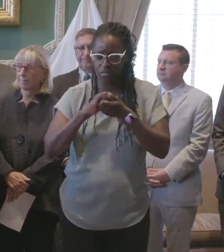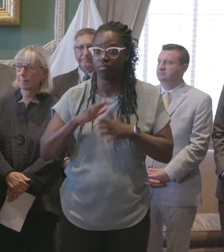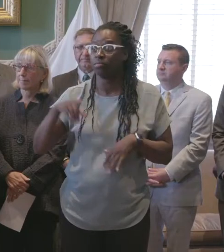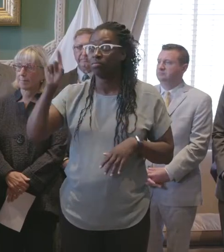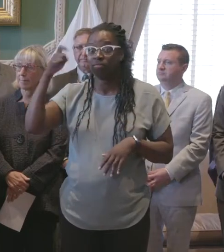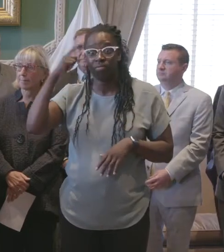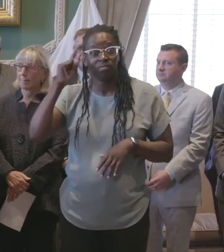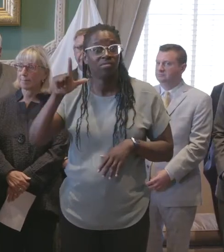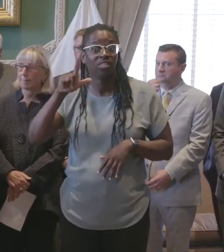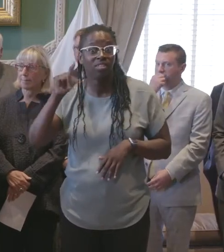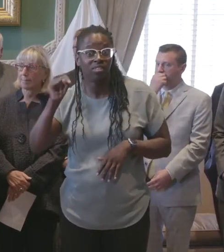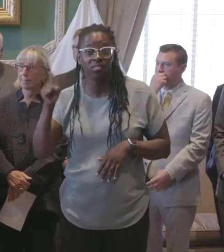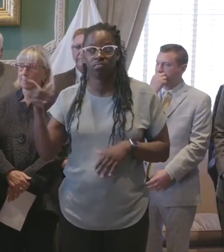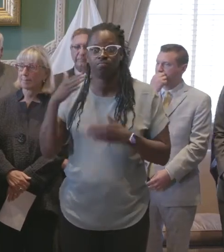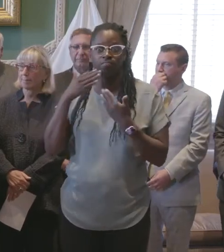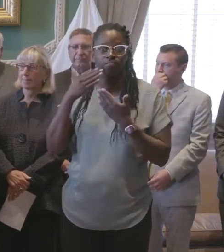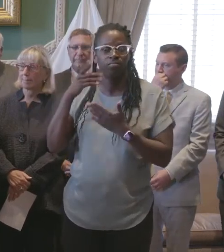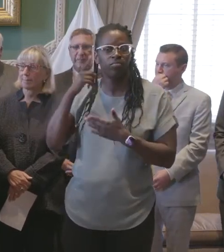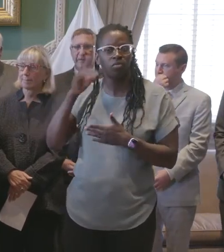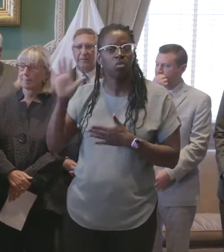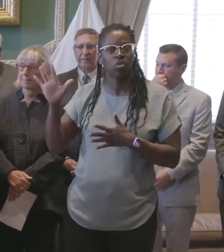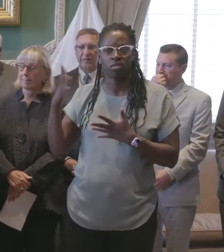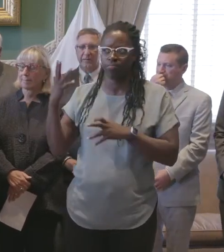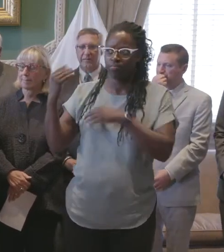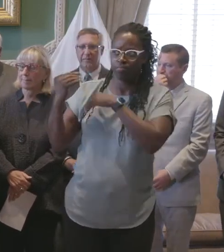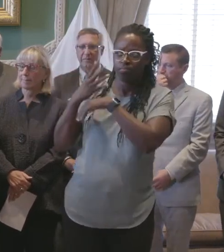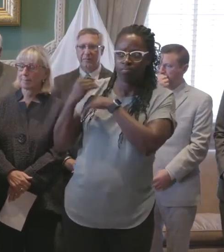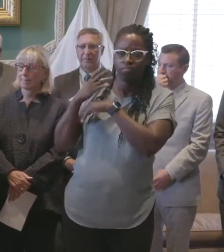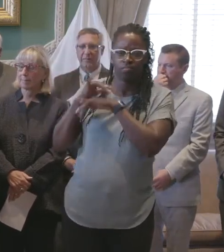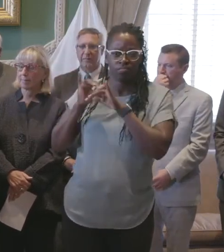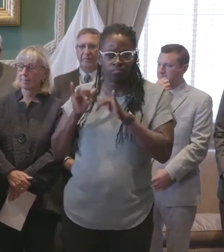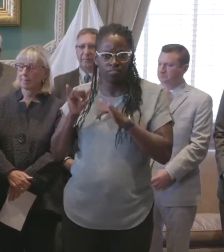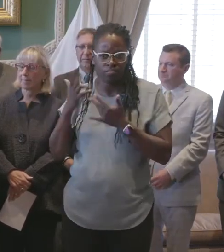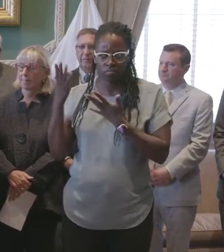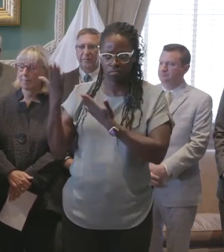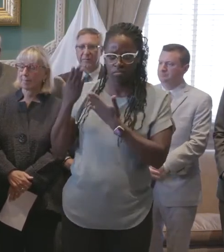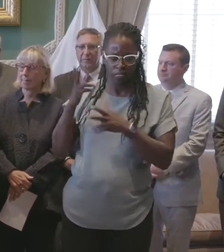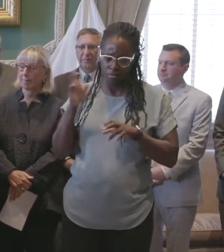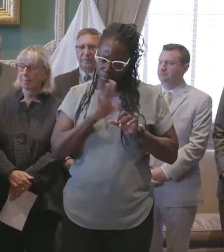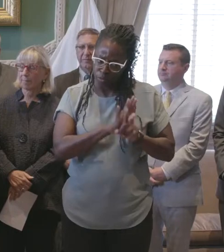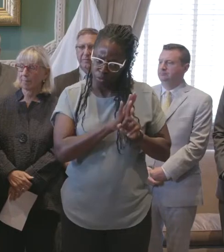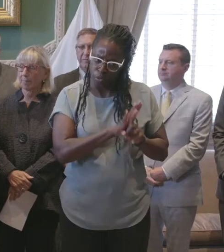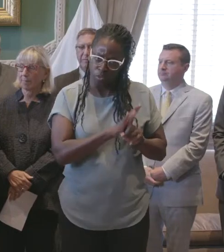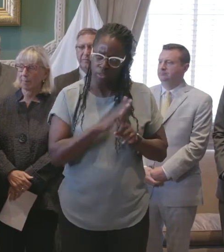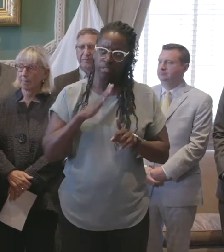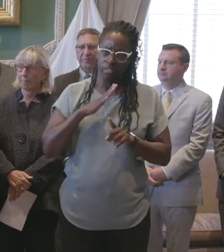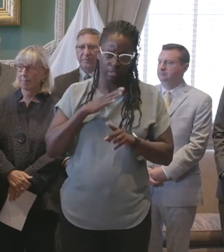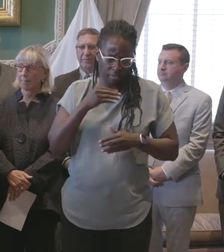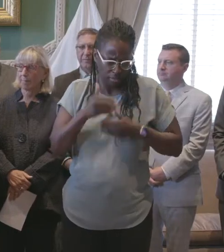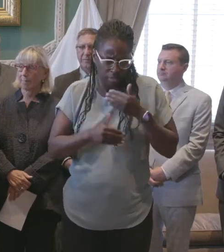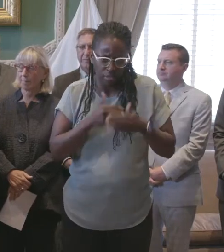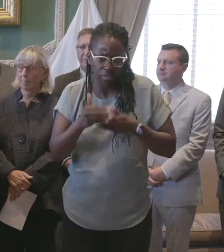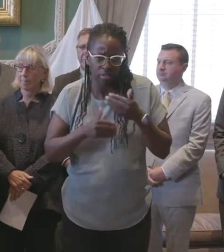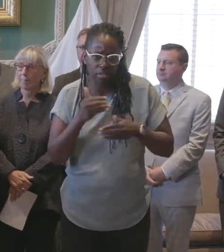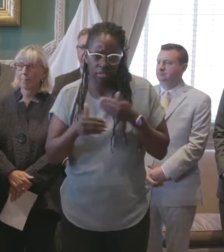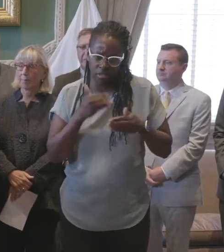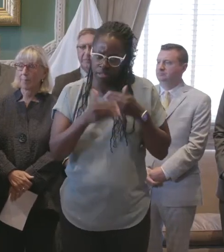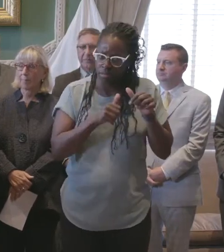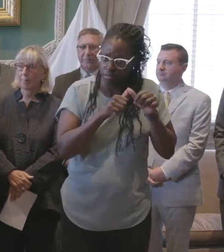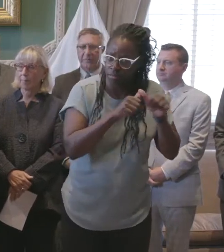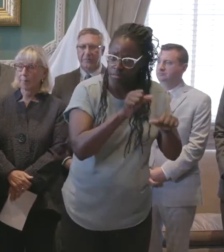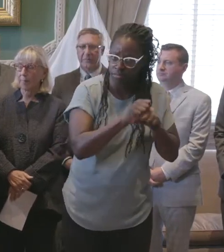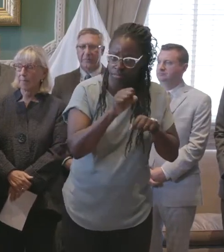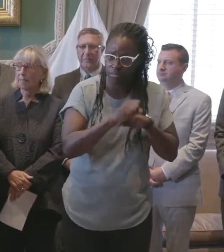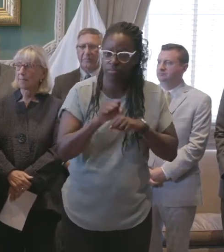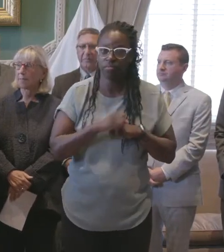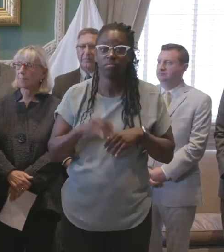us to be bold, be creative, and deliver for the people of Massachusetts. To my fellow members of the Cabinet and the Governor's Office, we wouldn't be here today if